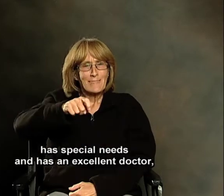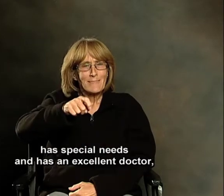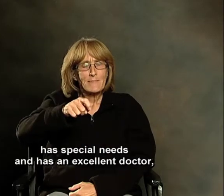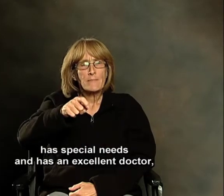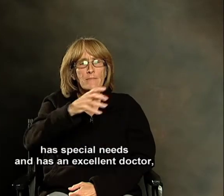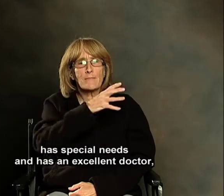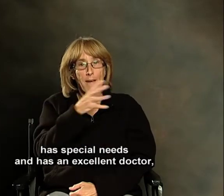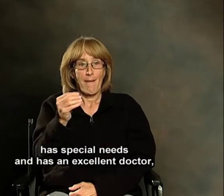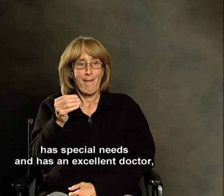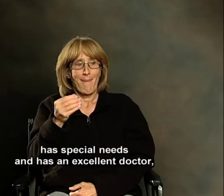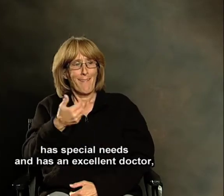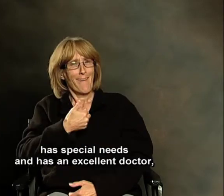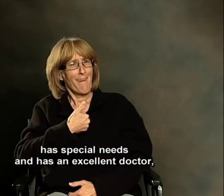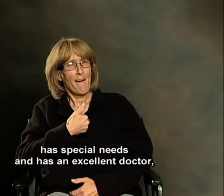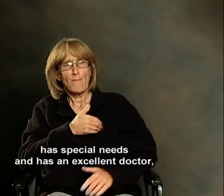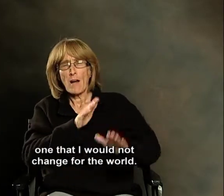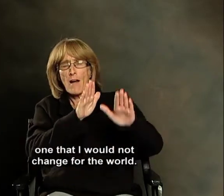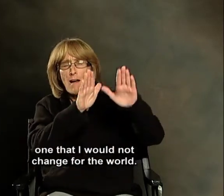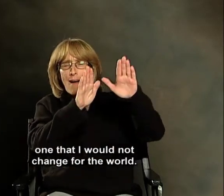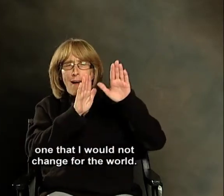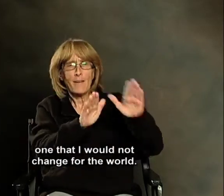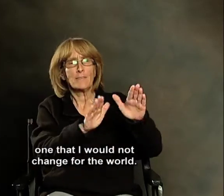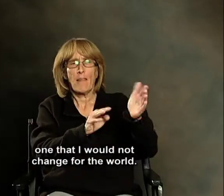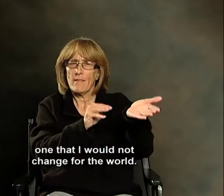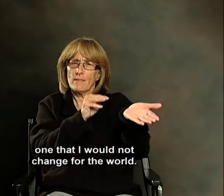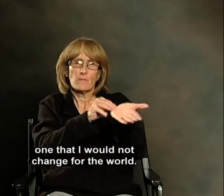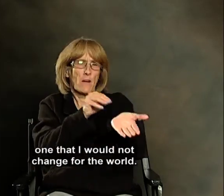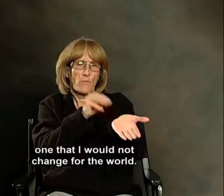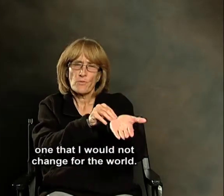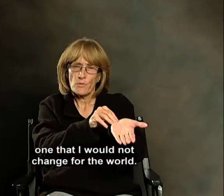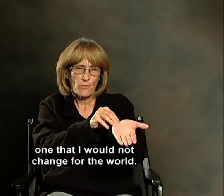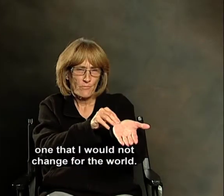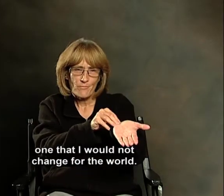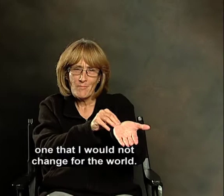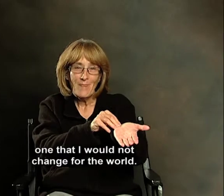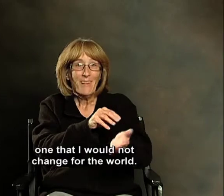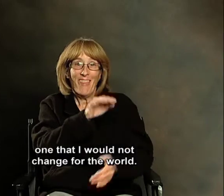an excellent doctor, one that I would not change for the world.